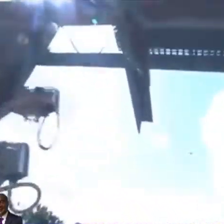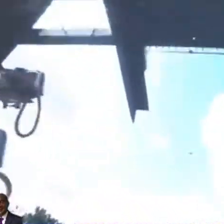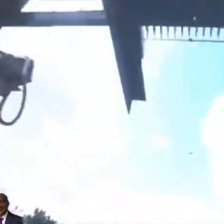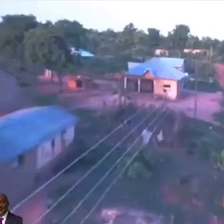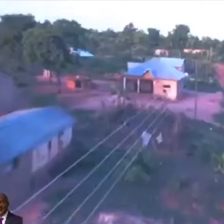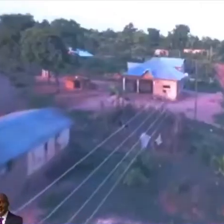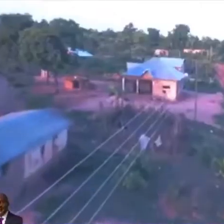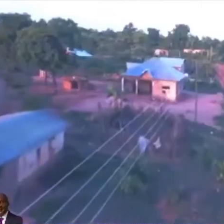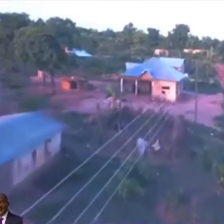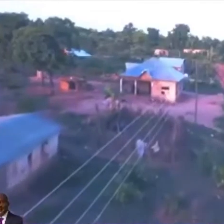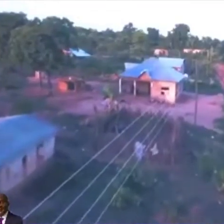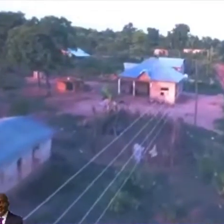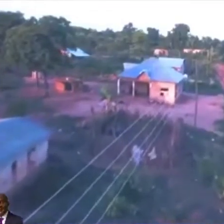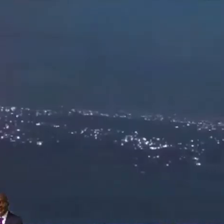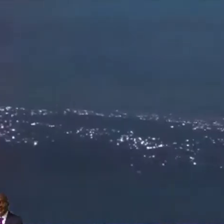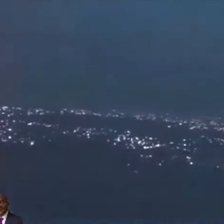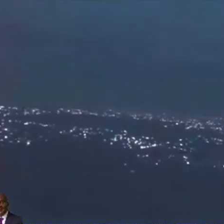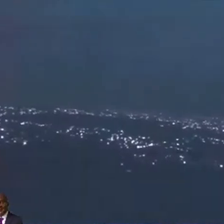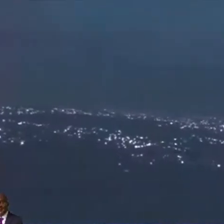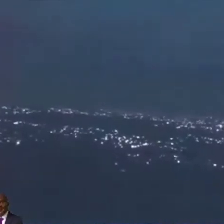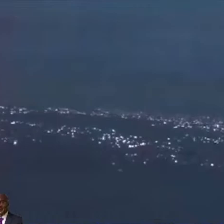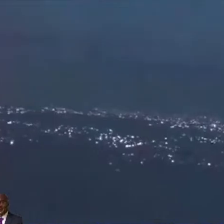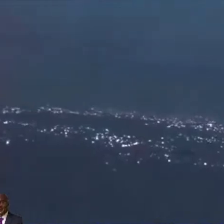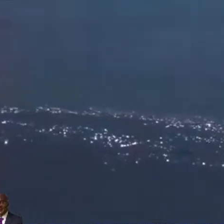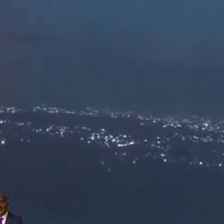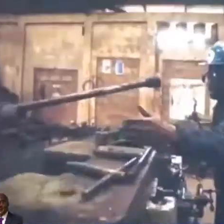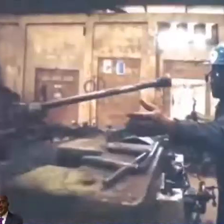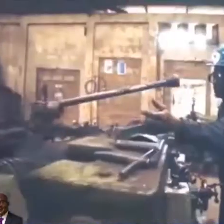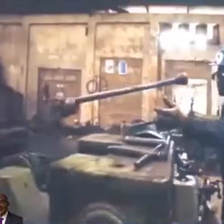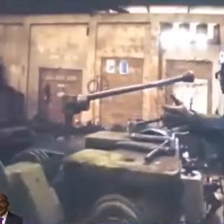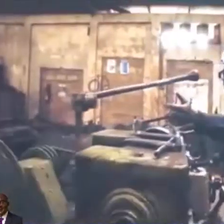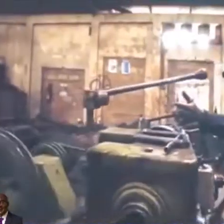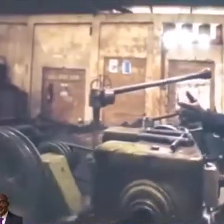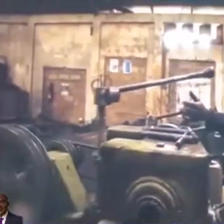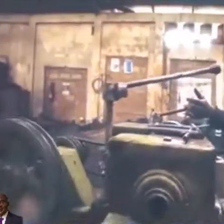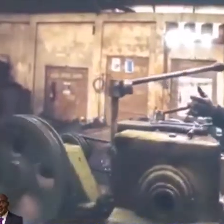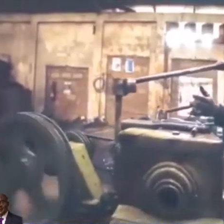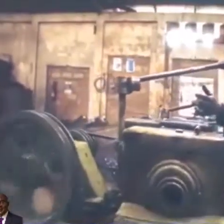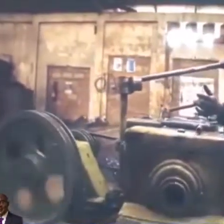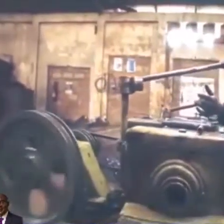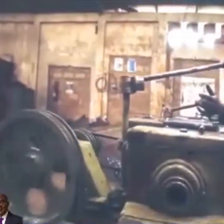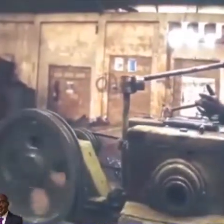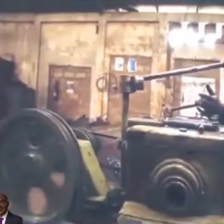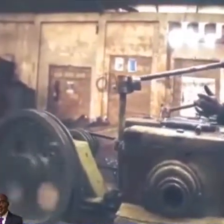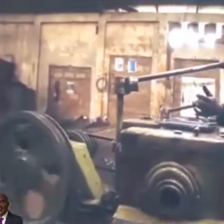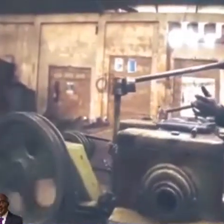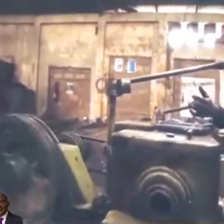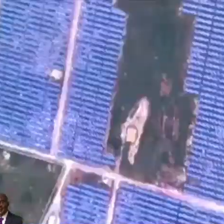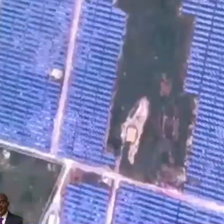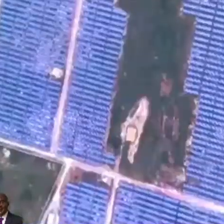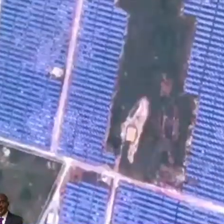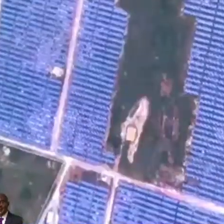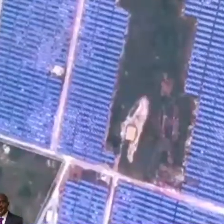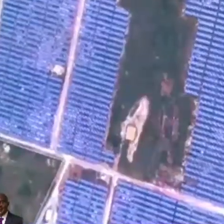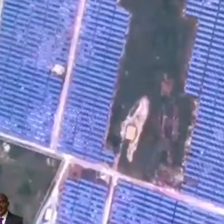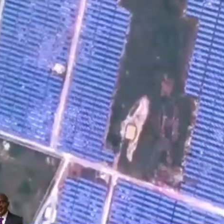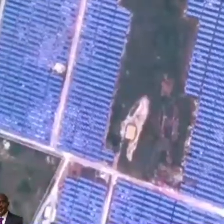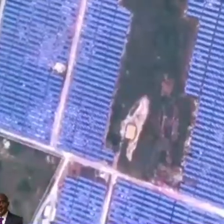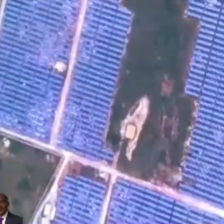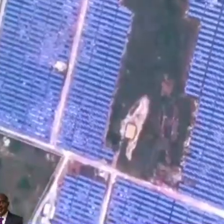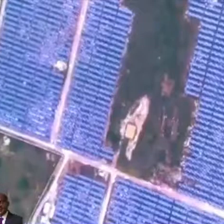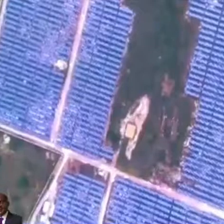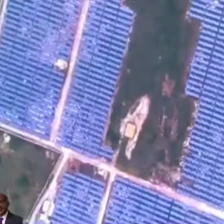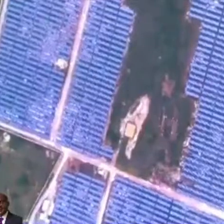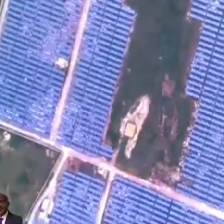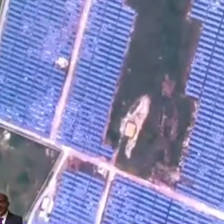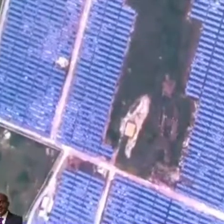also dipped into the job of generating enough of it for the people and industry. This